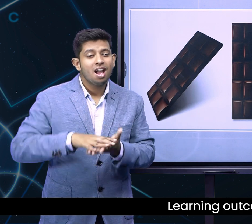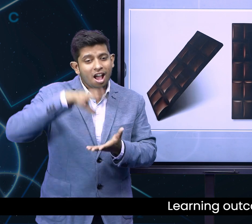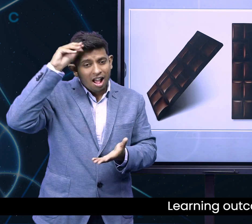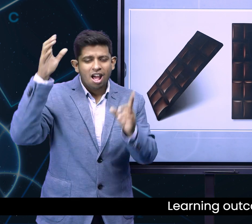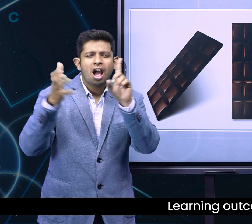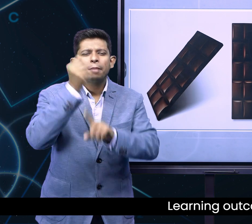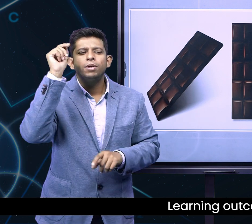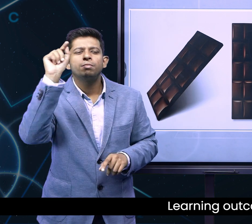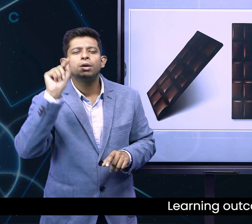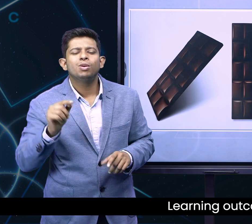Learning outcomes.